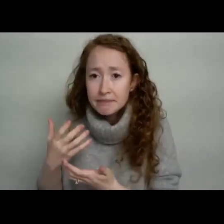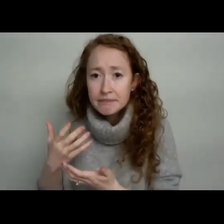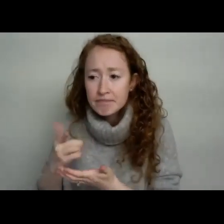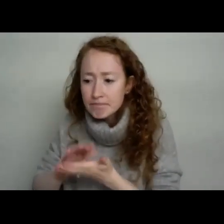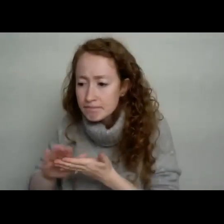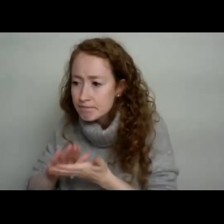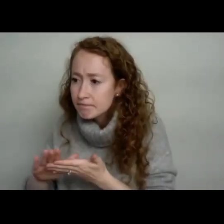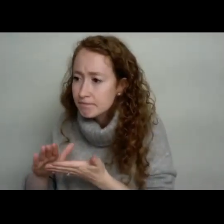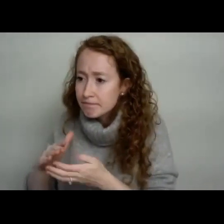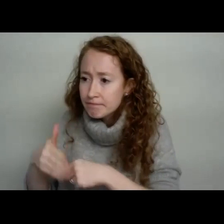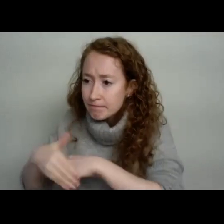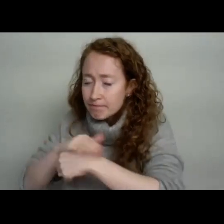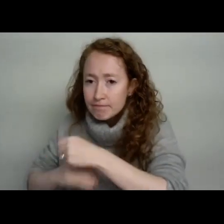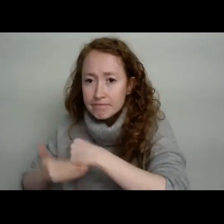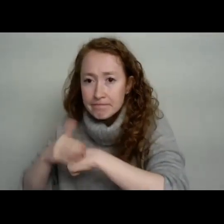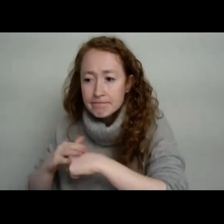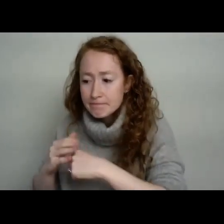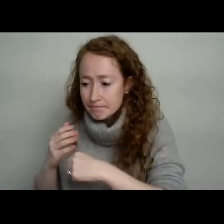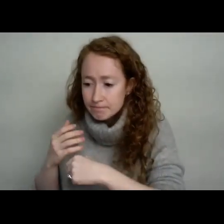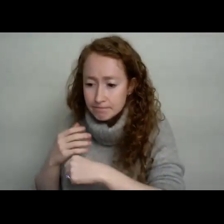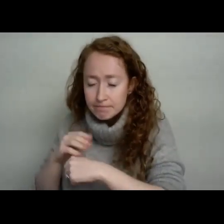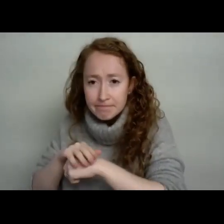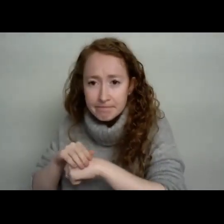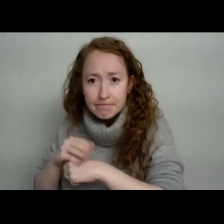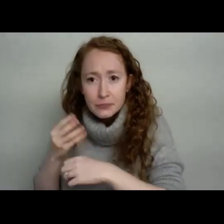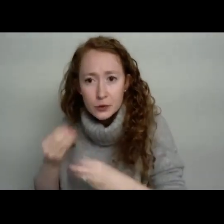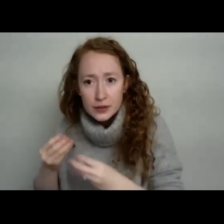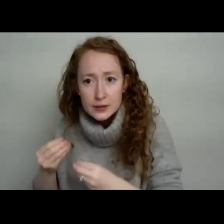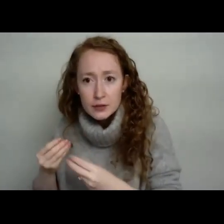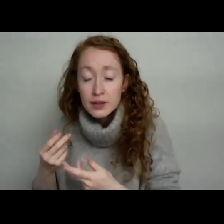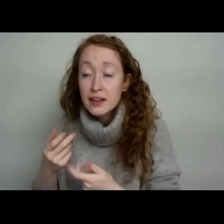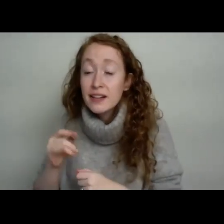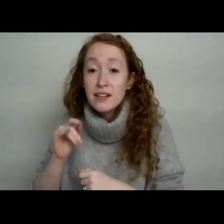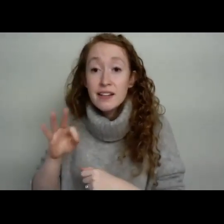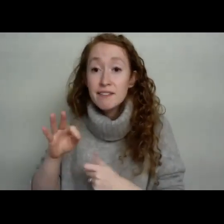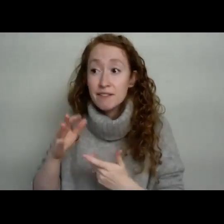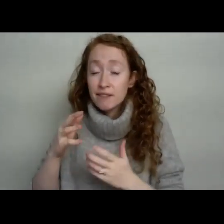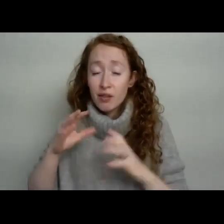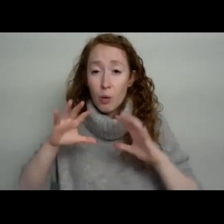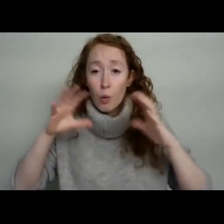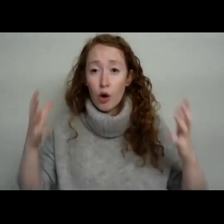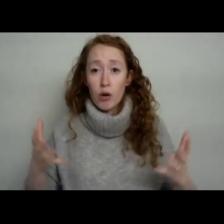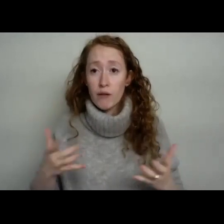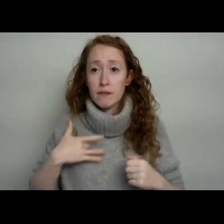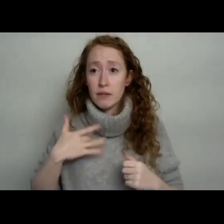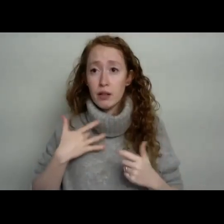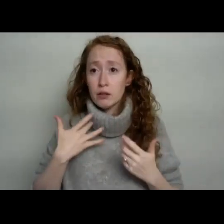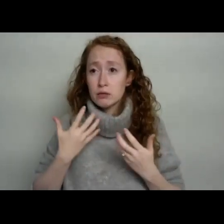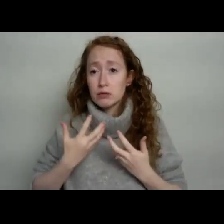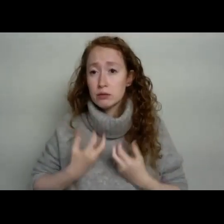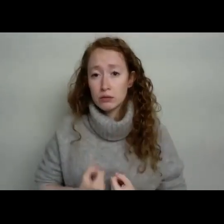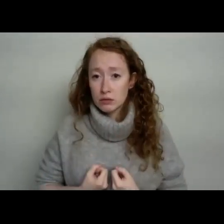With lotion, with cloth. When the world falls in around you, you have the pieces to pick